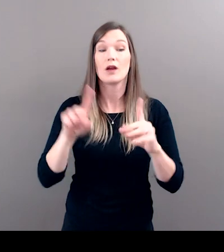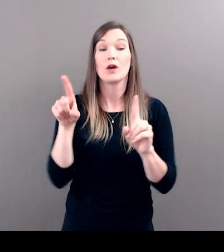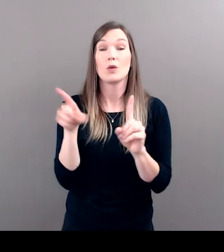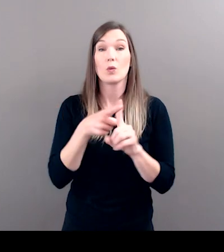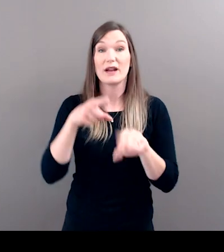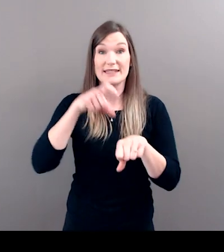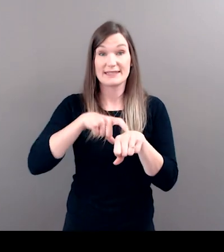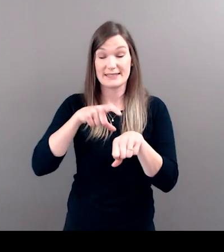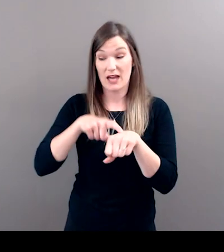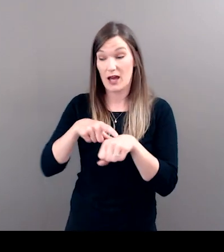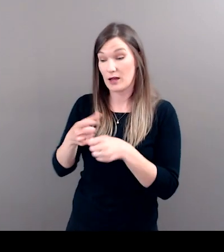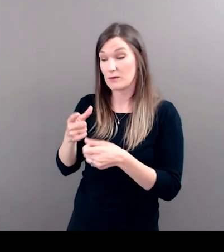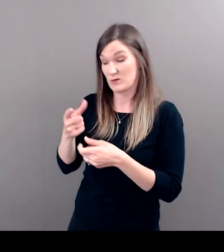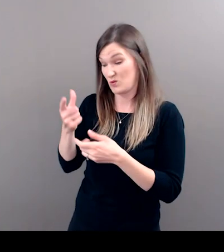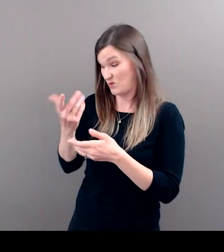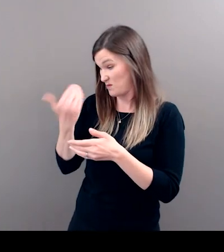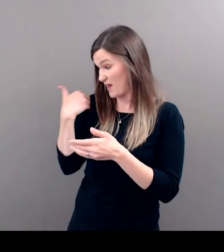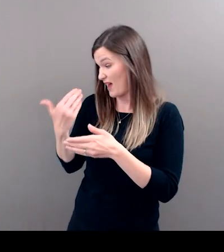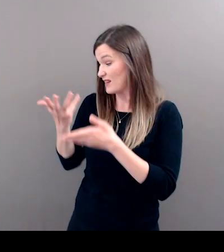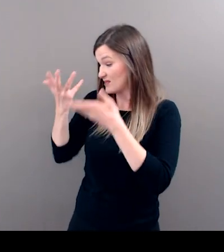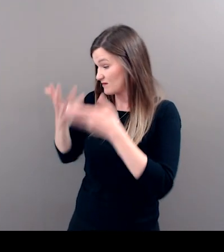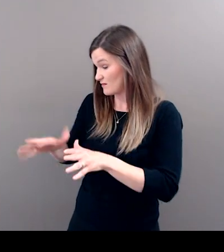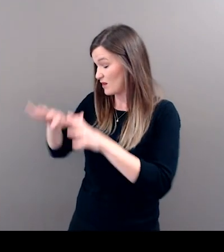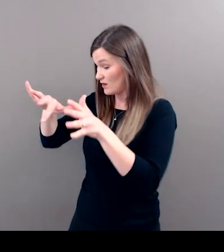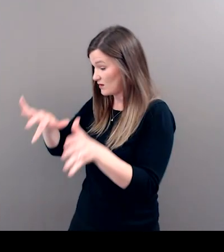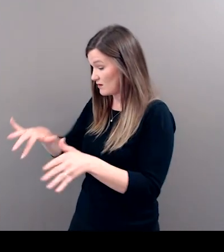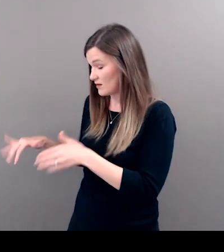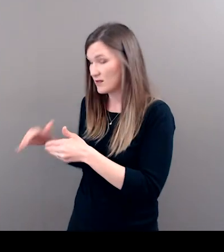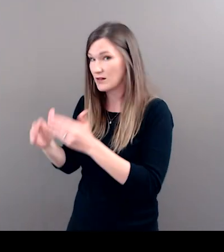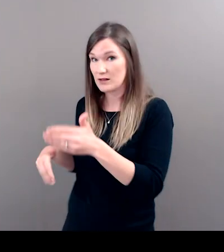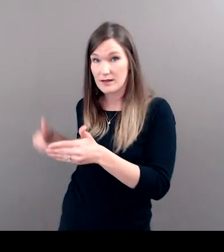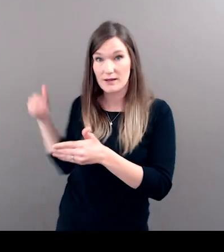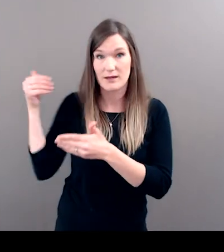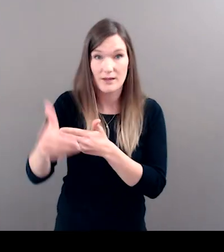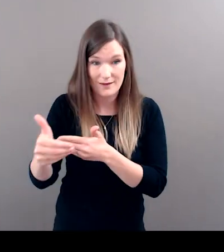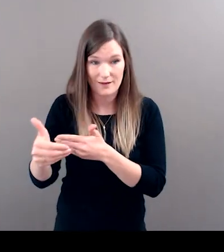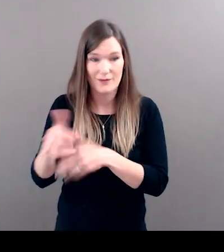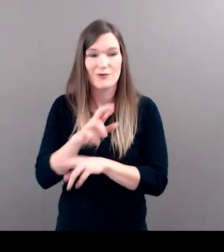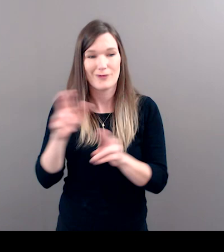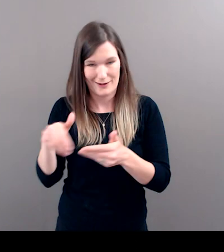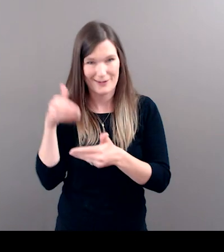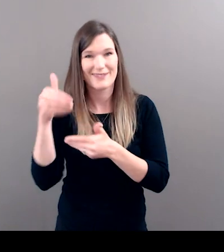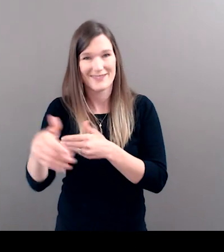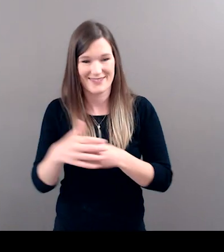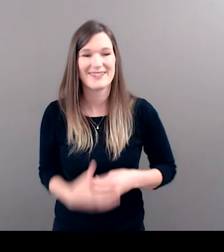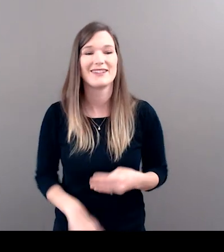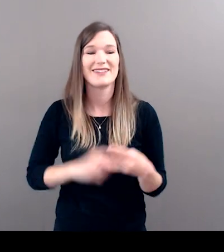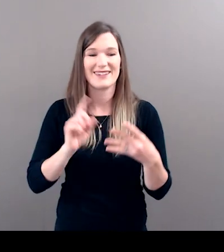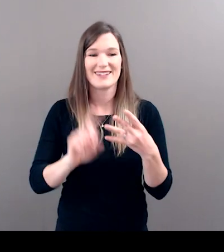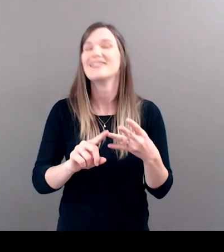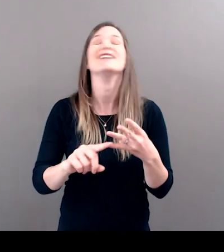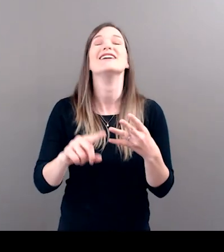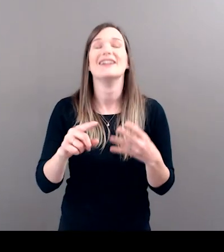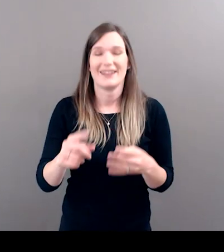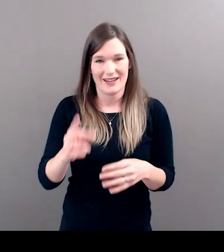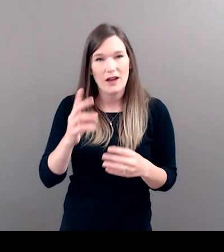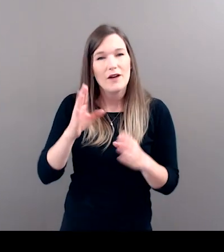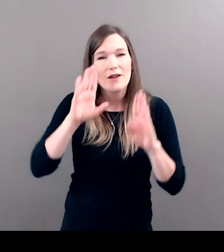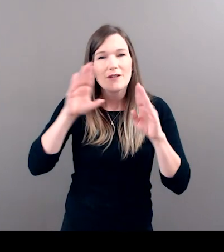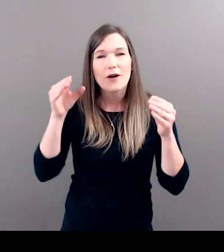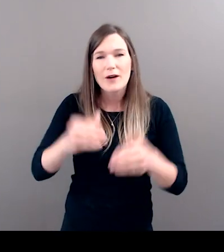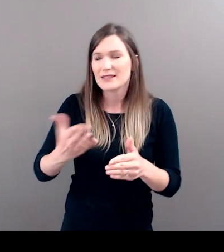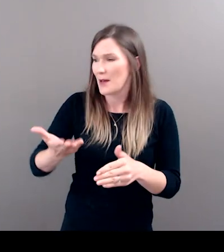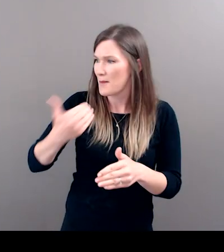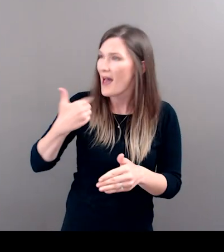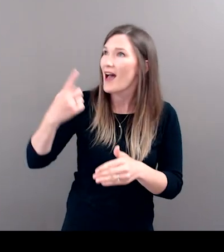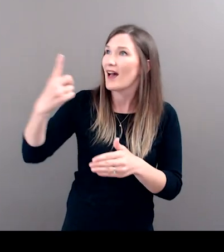used to be to what you are going to be. Number three, giant killers focus on the victories in their past, that God has done amazing